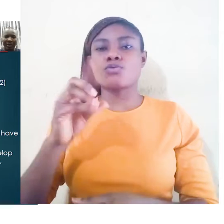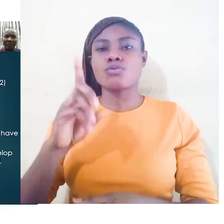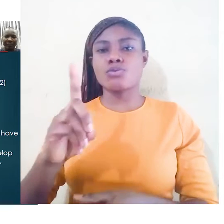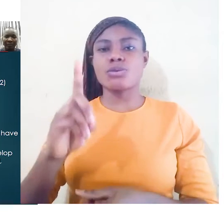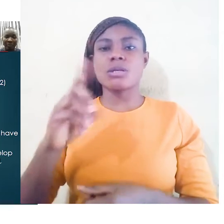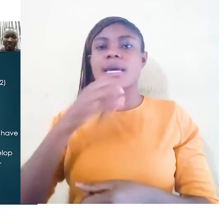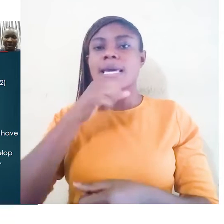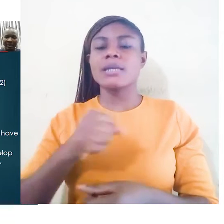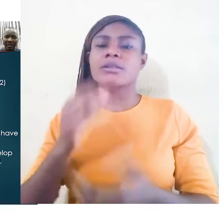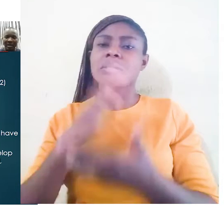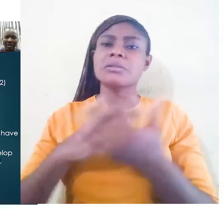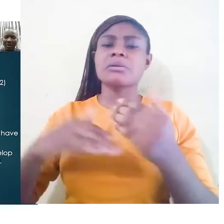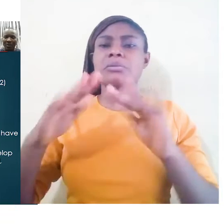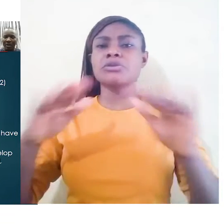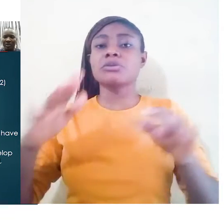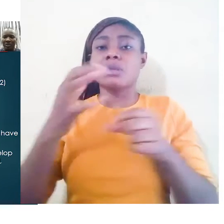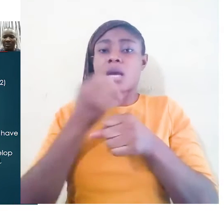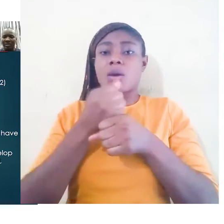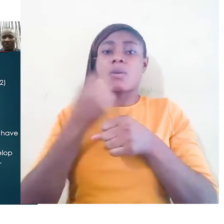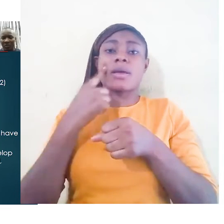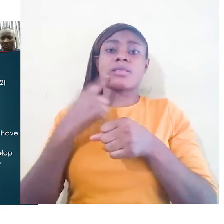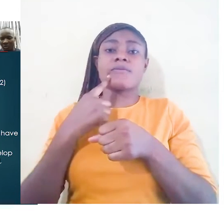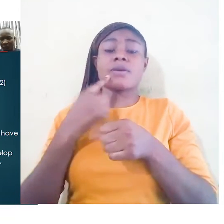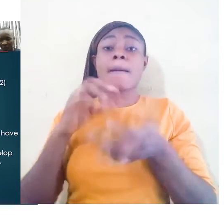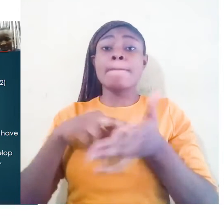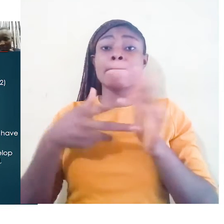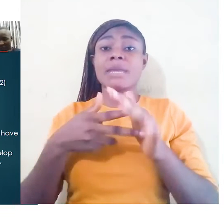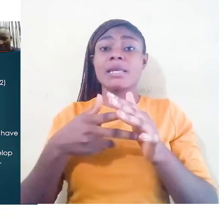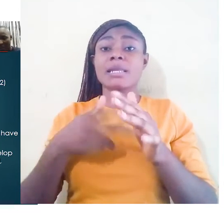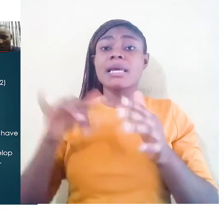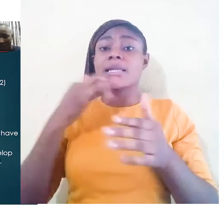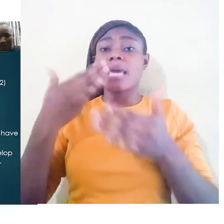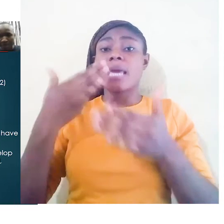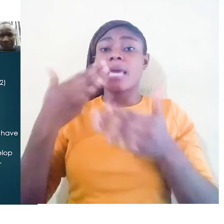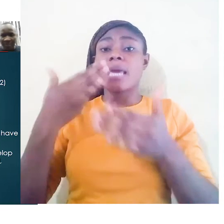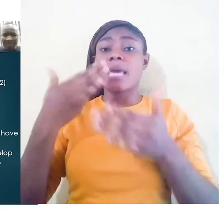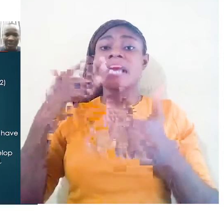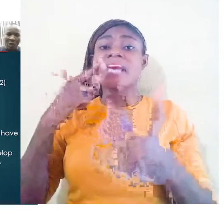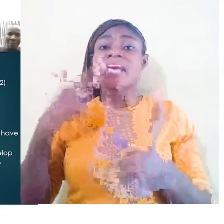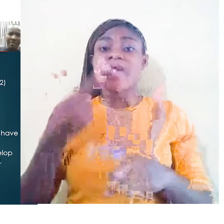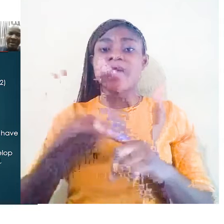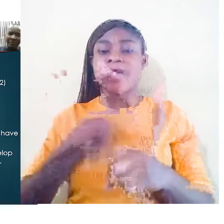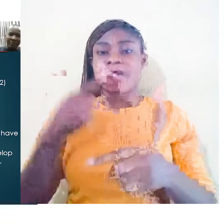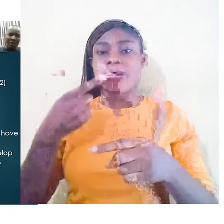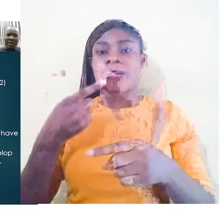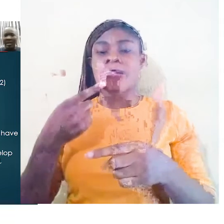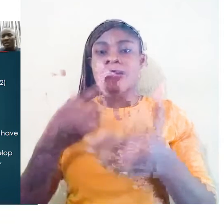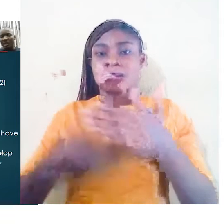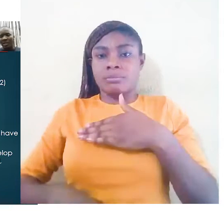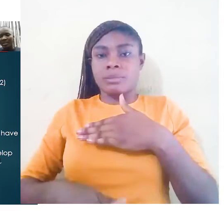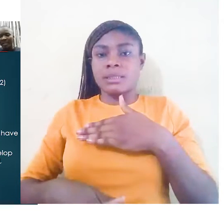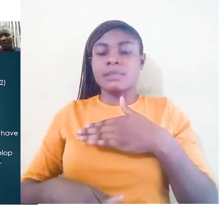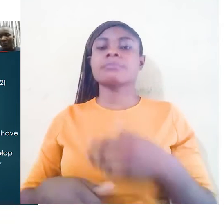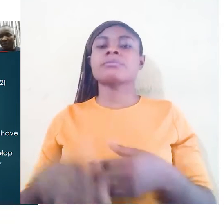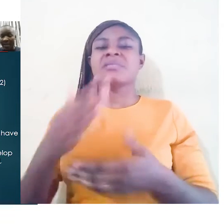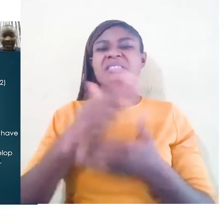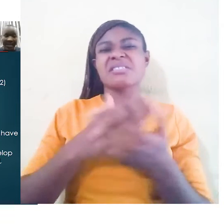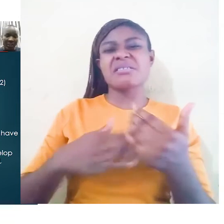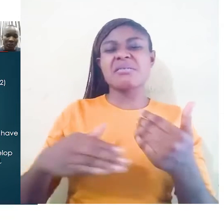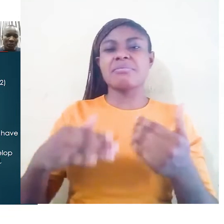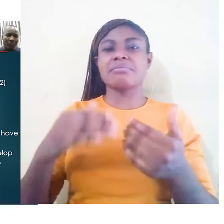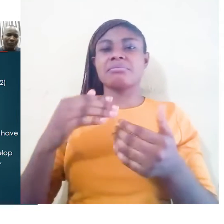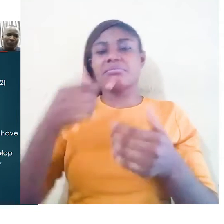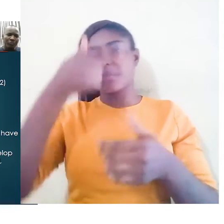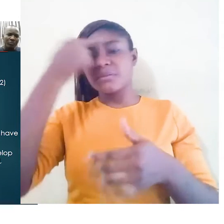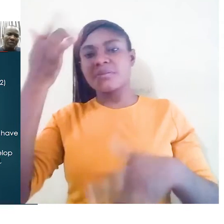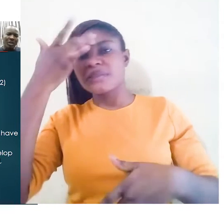born deaf from birth, while some, as a result of physical factor, they become deaf during their childhood